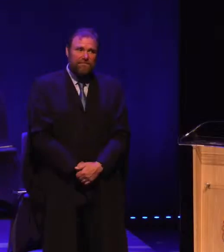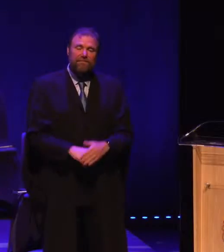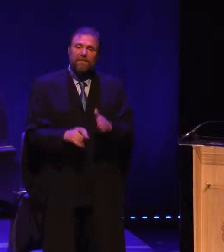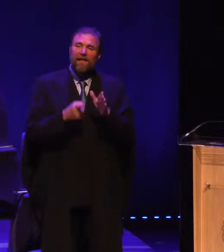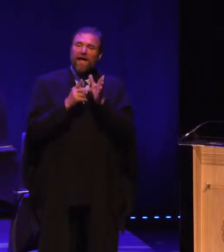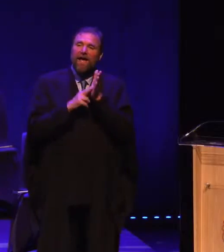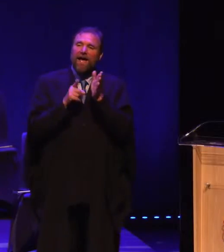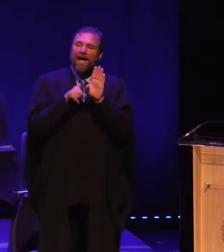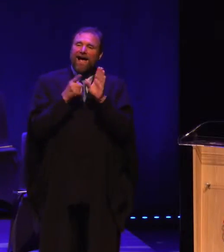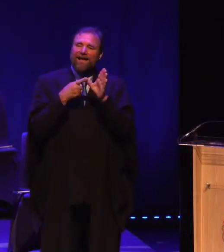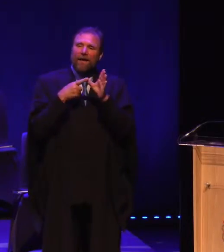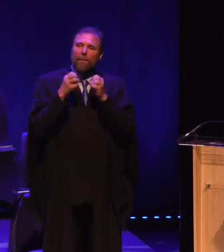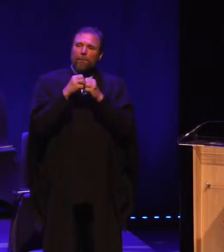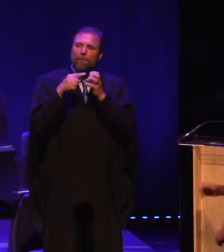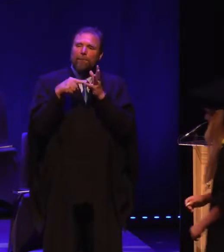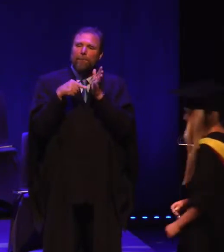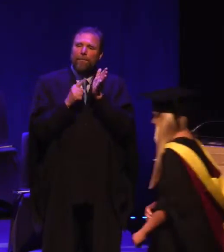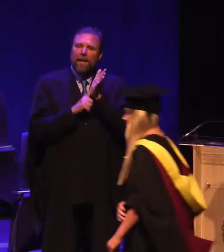Anya Butler.